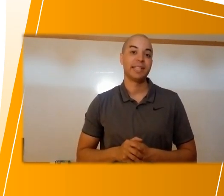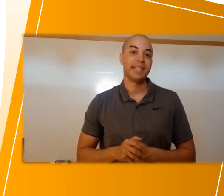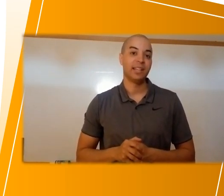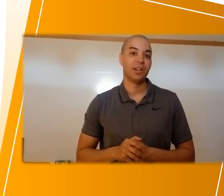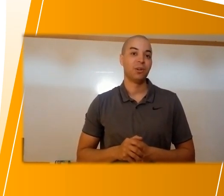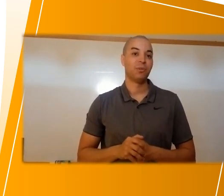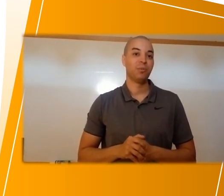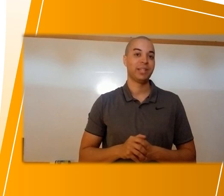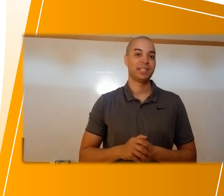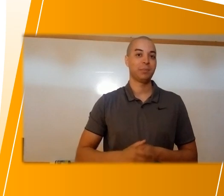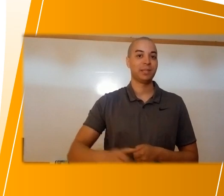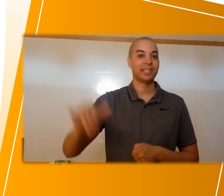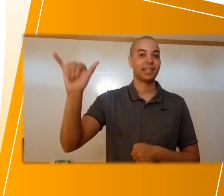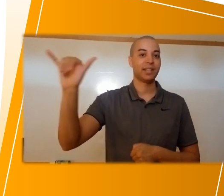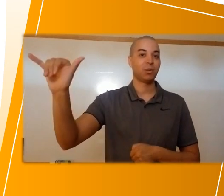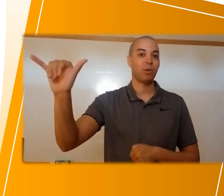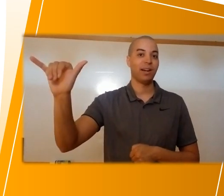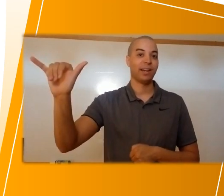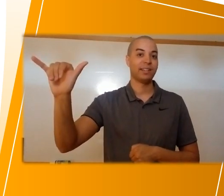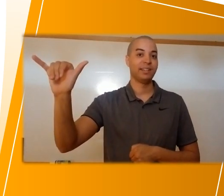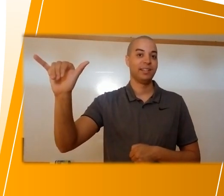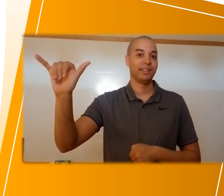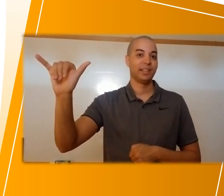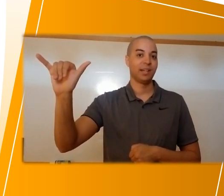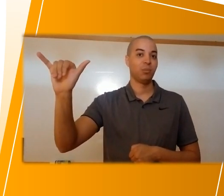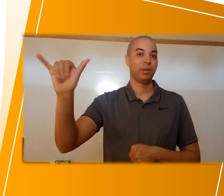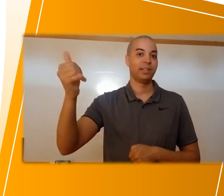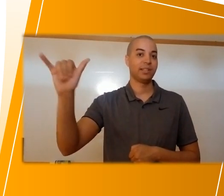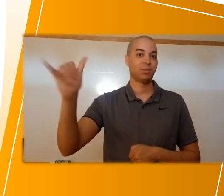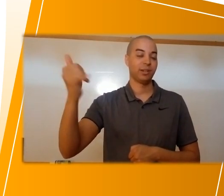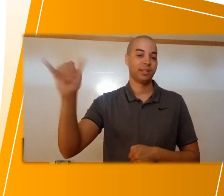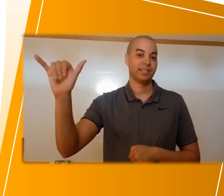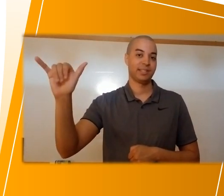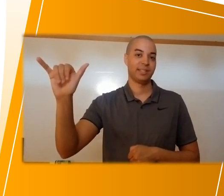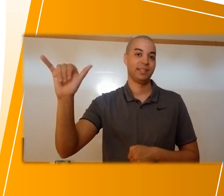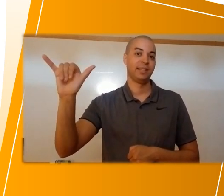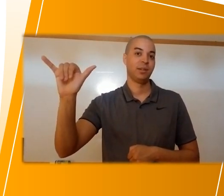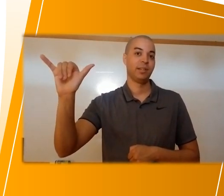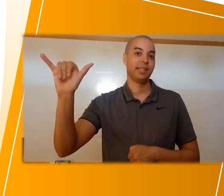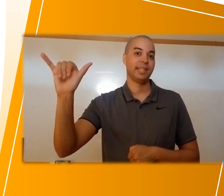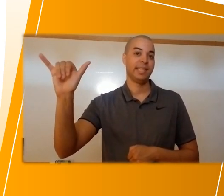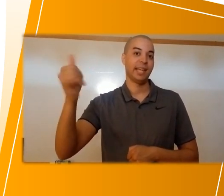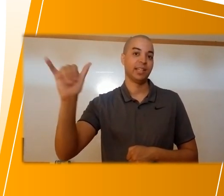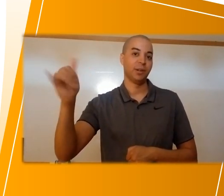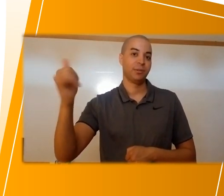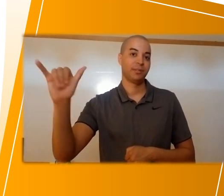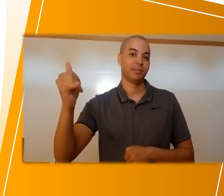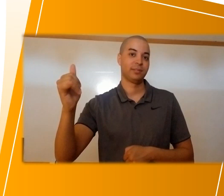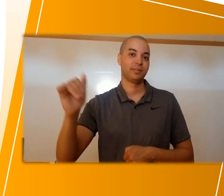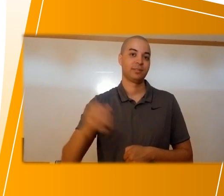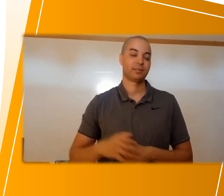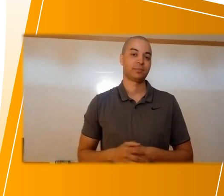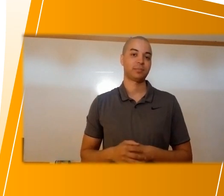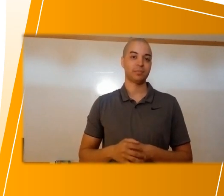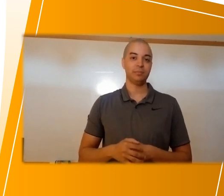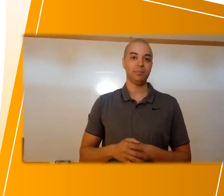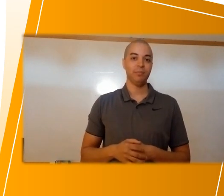color yellow, we can simply take letter Y and wiggle it twice. Yellow.